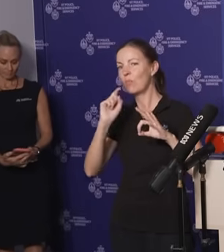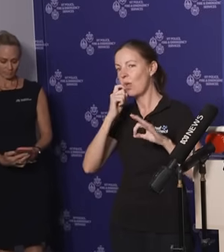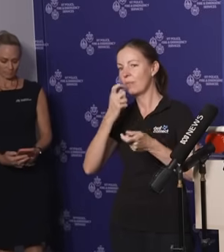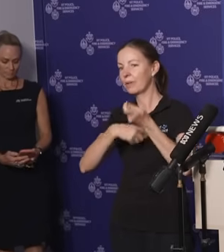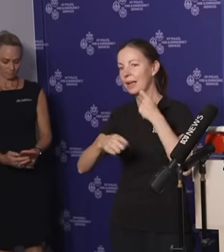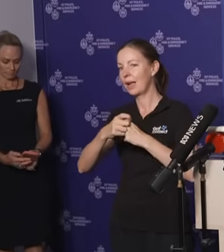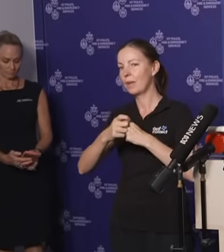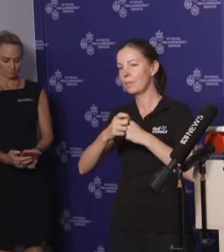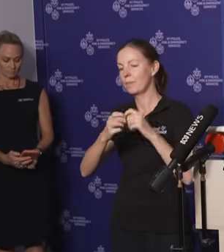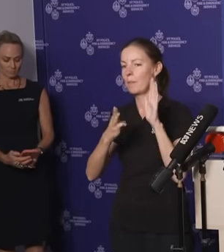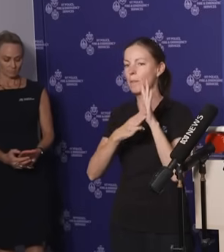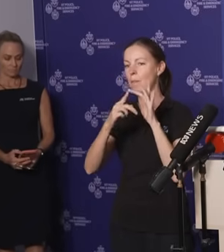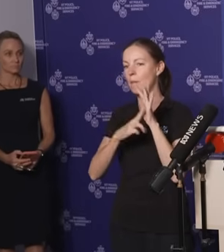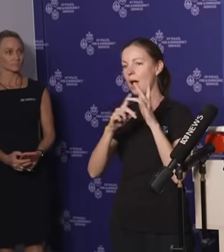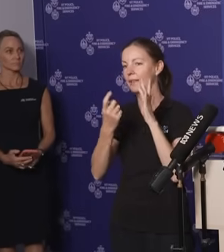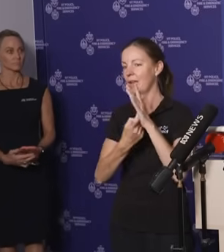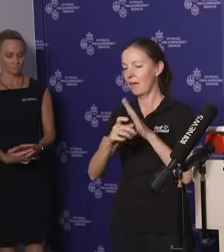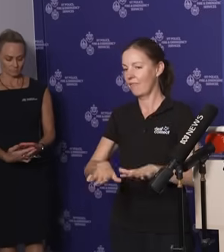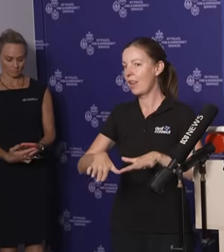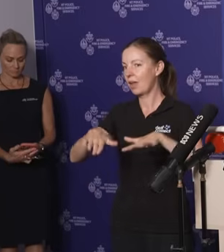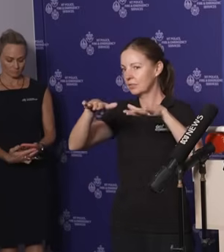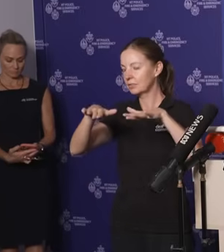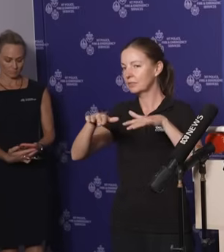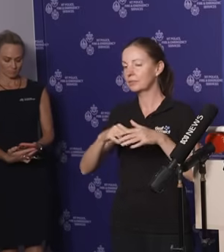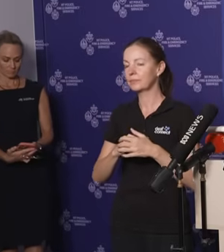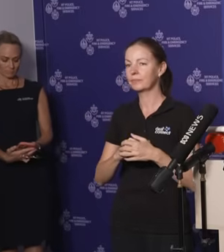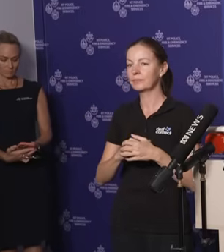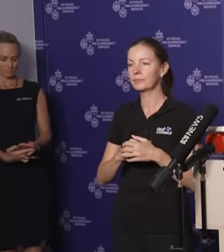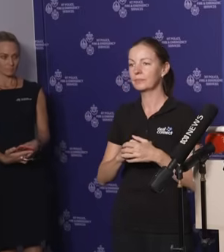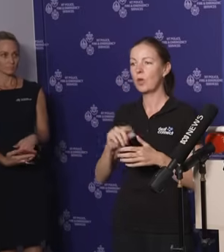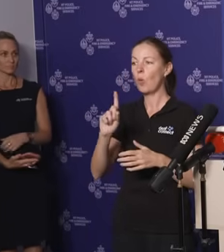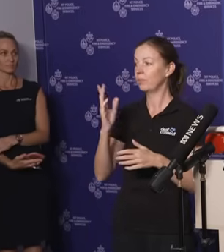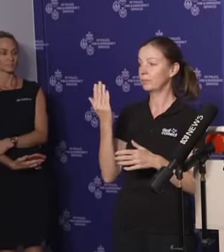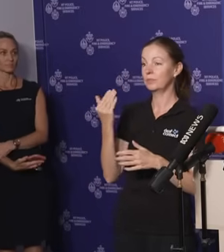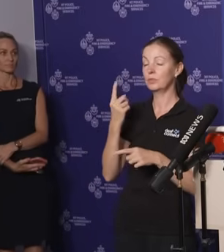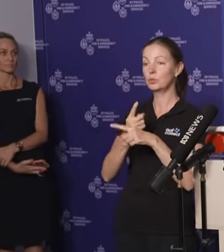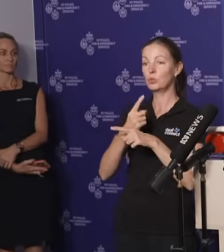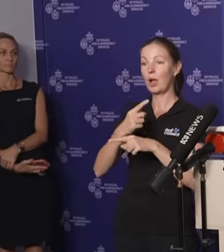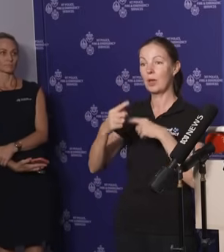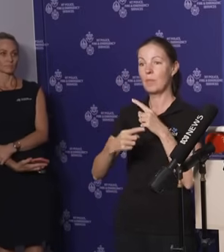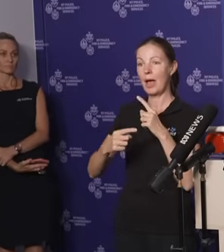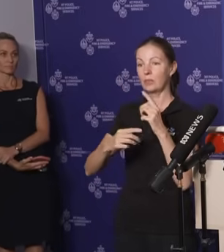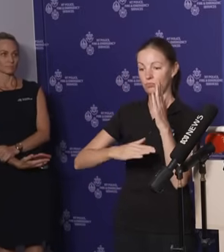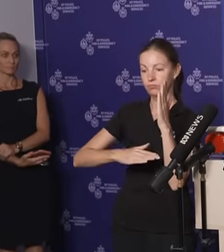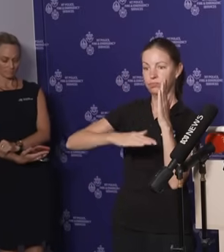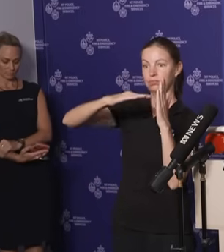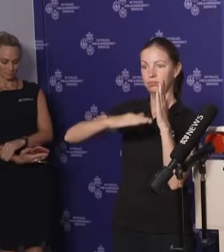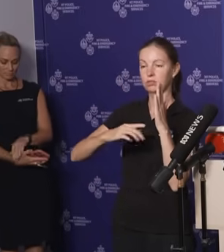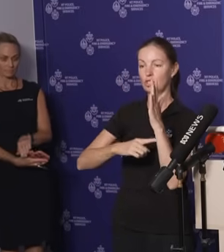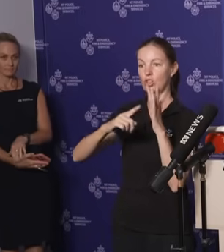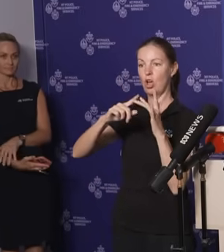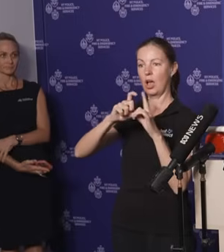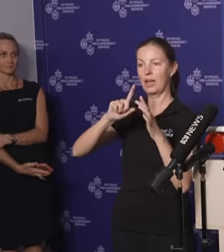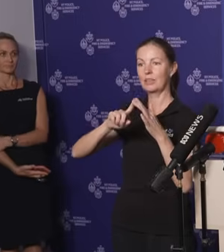that space, 1 metre over the highest tide should only affect very low-lying areas immediately in